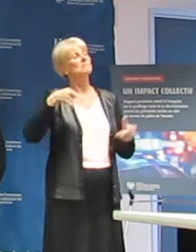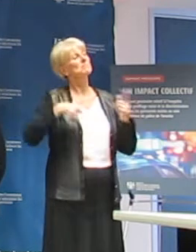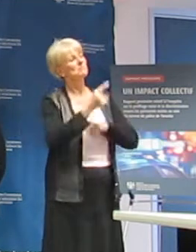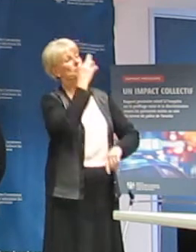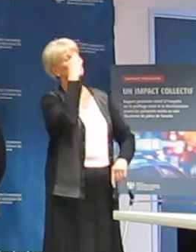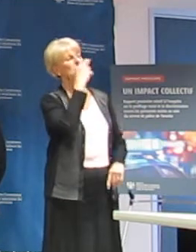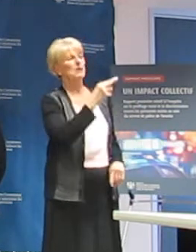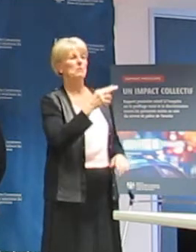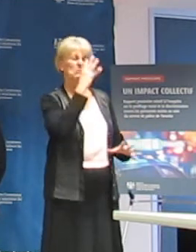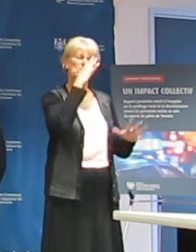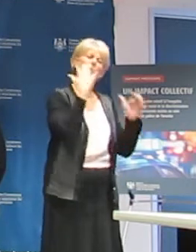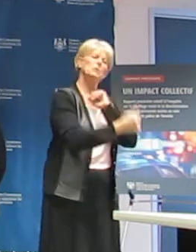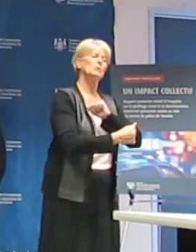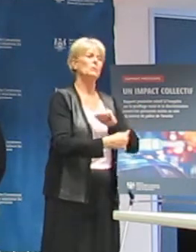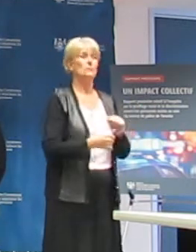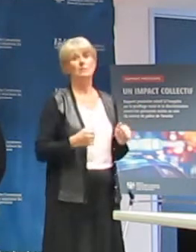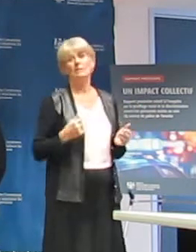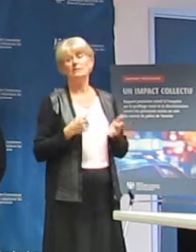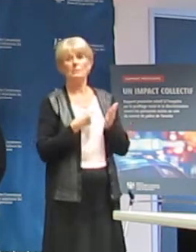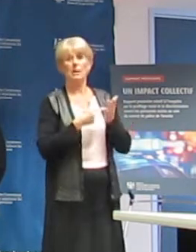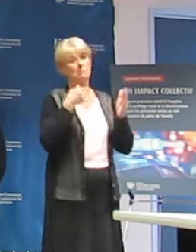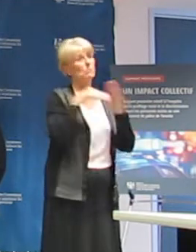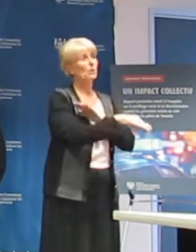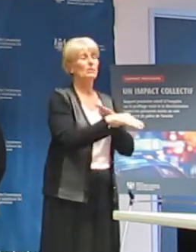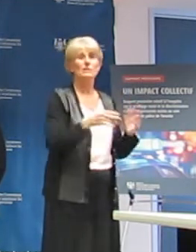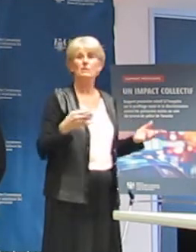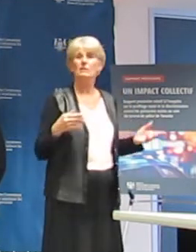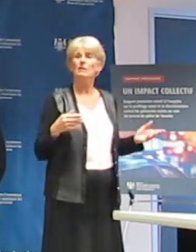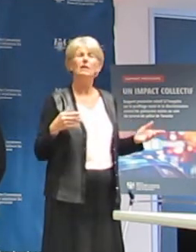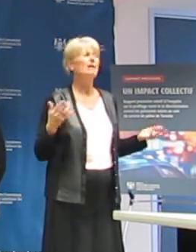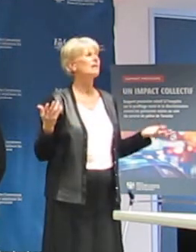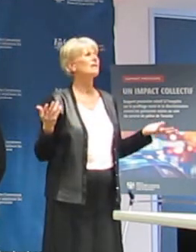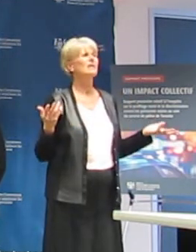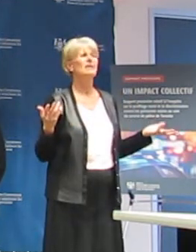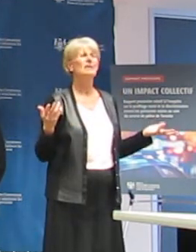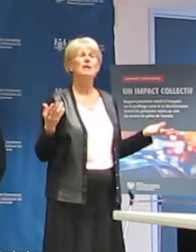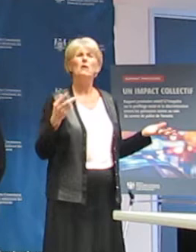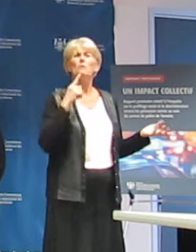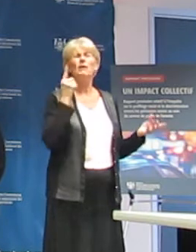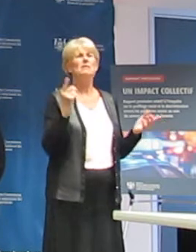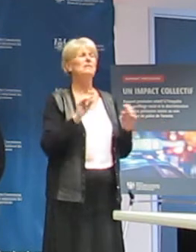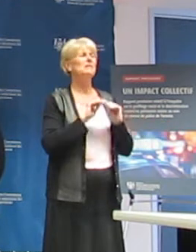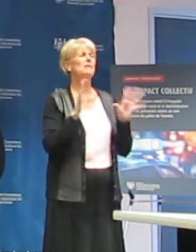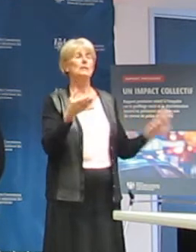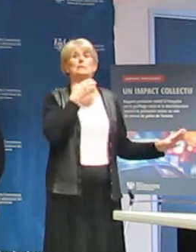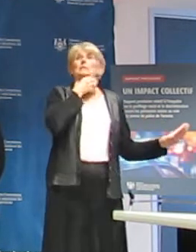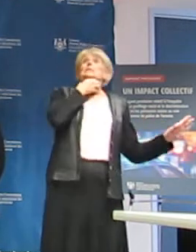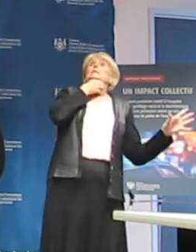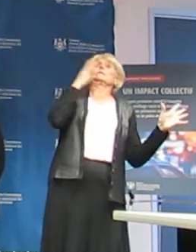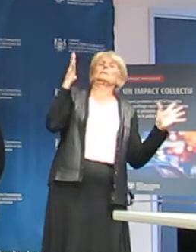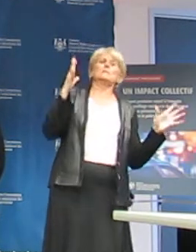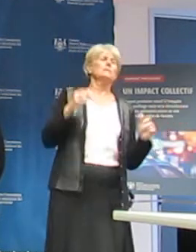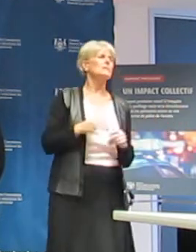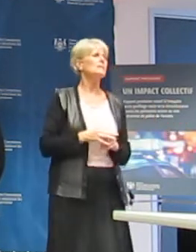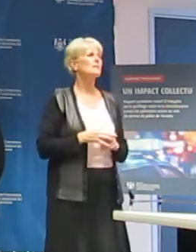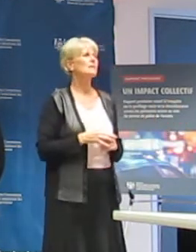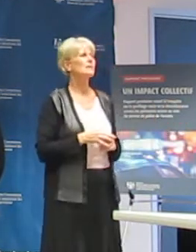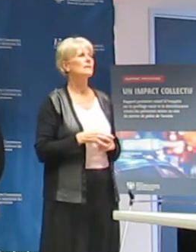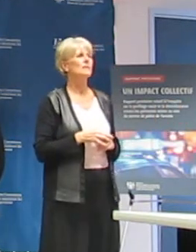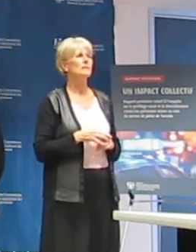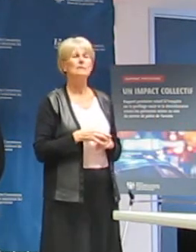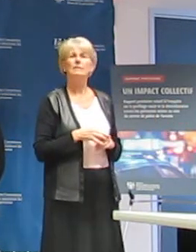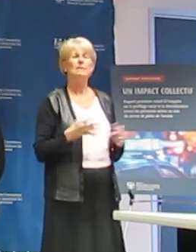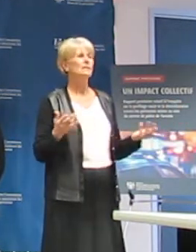disrespect, brutality, sometimes murder, and just plain intimidation. And for people coming